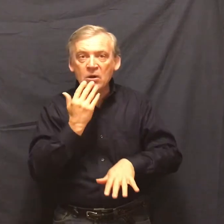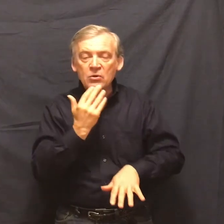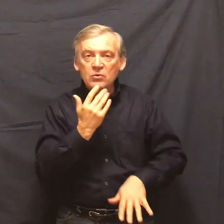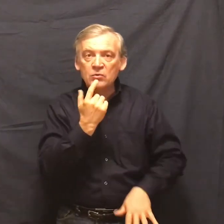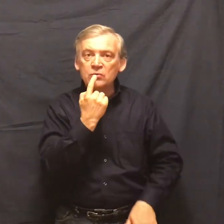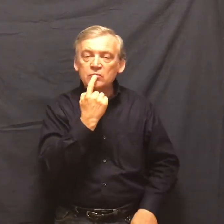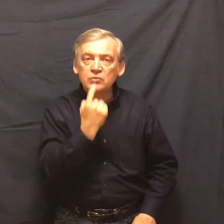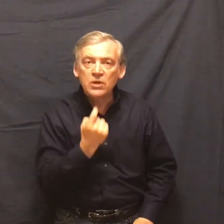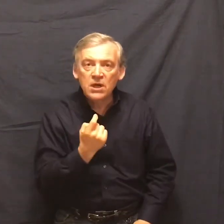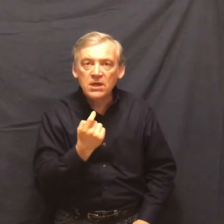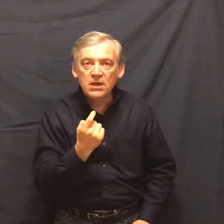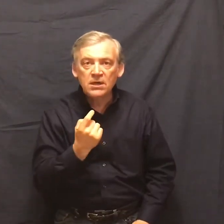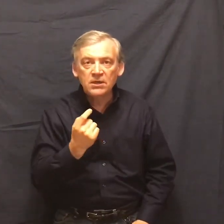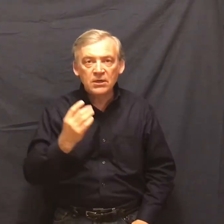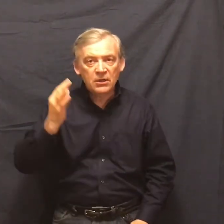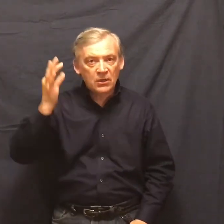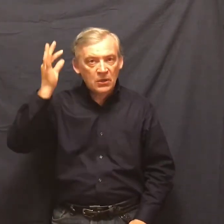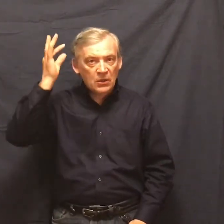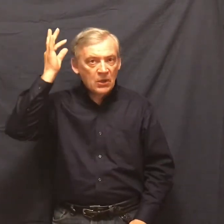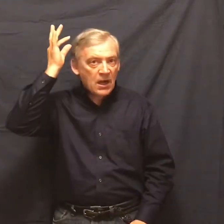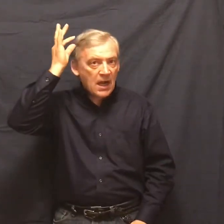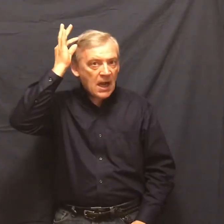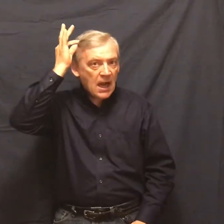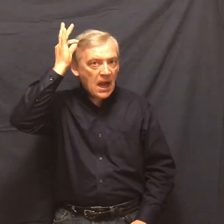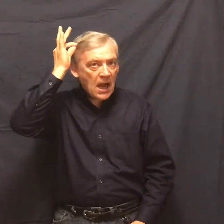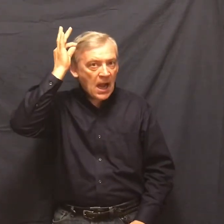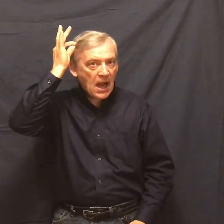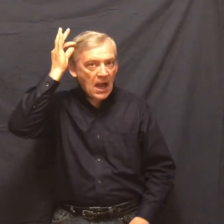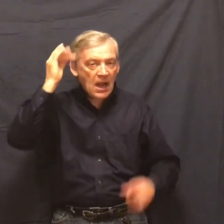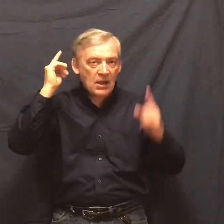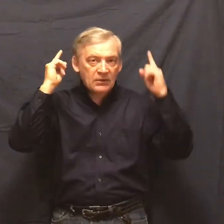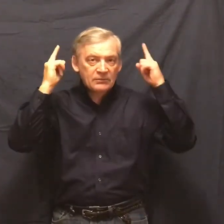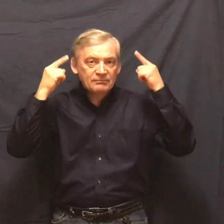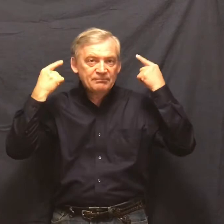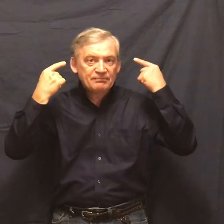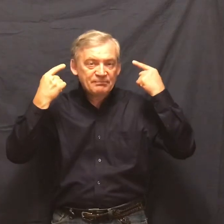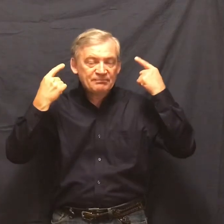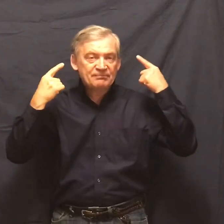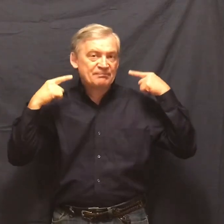Her hair hung in little rolled clusters like sausages.